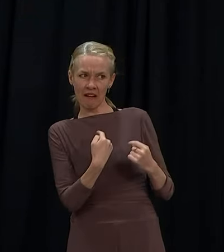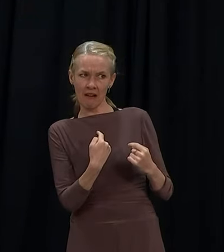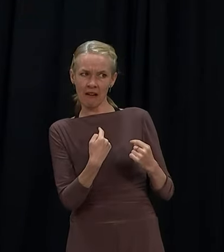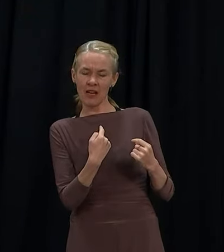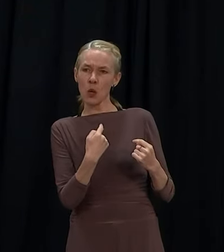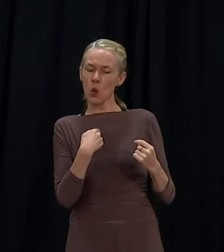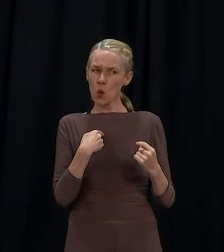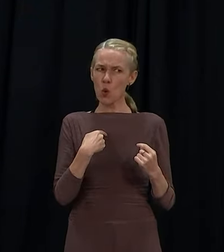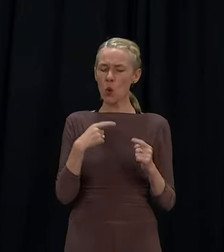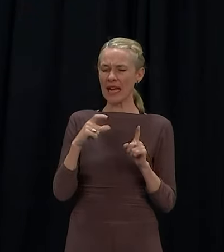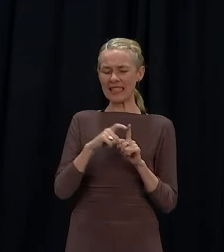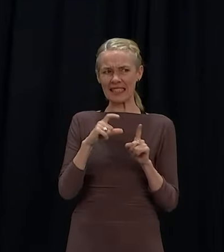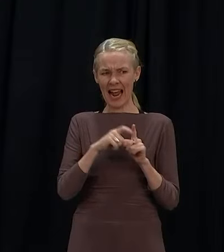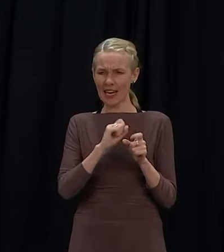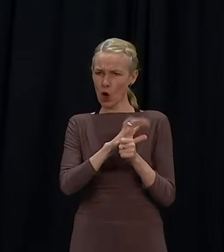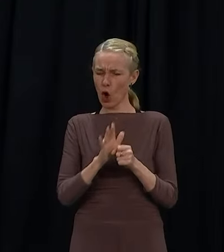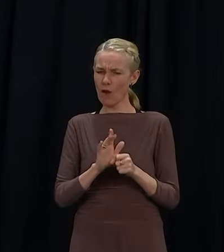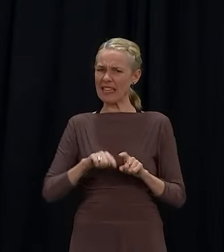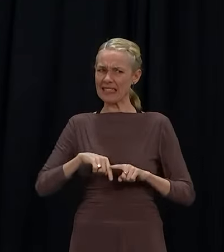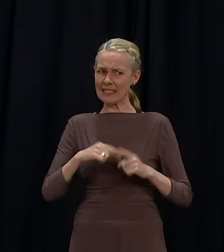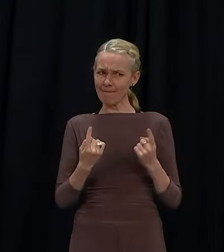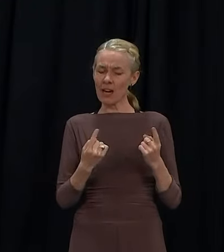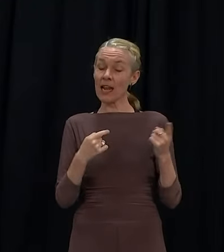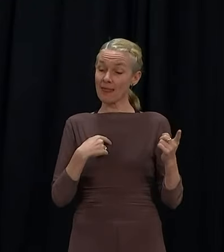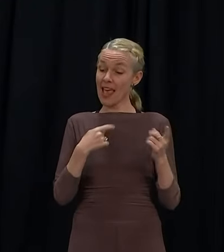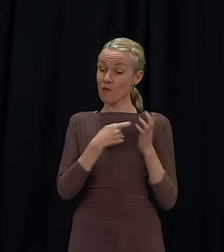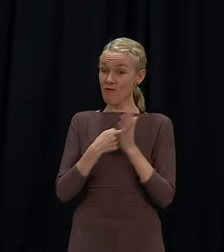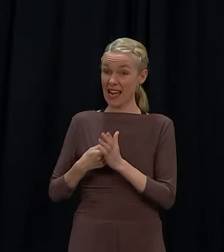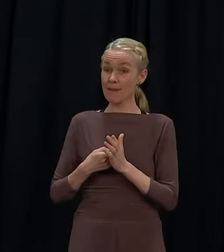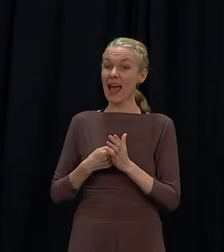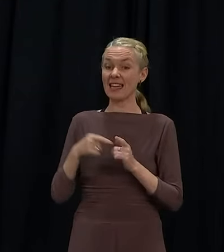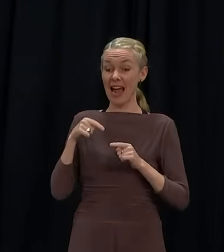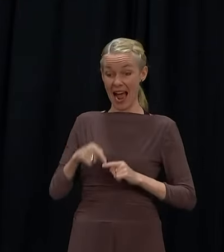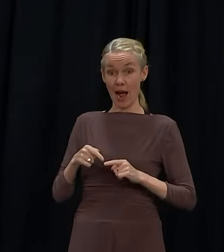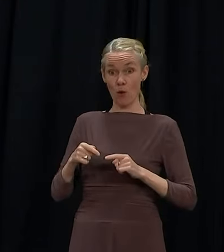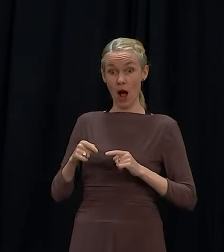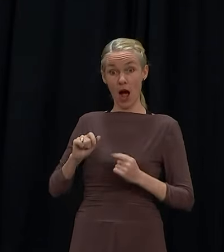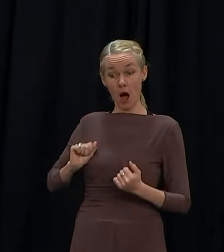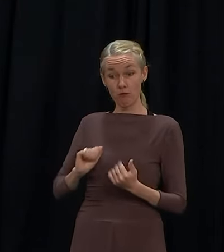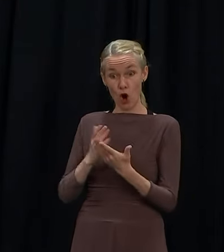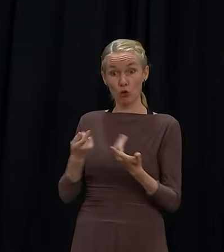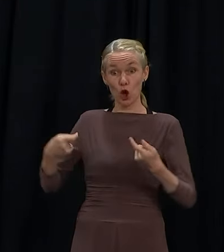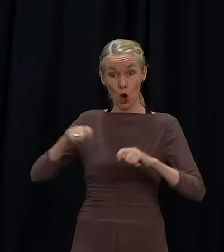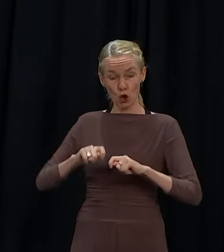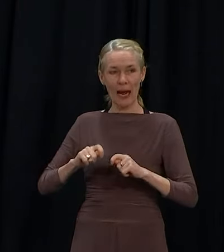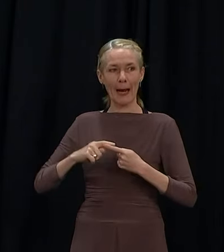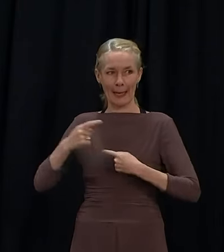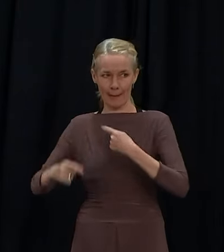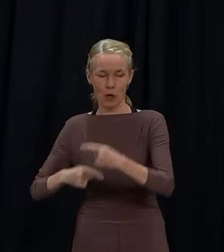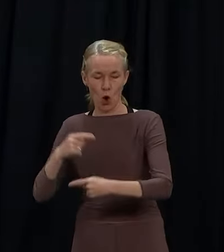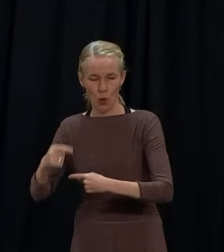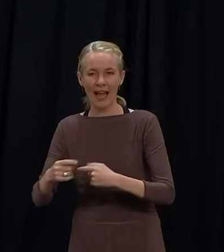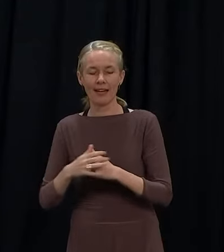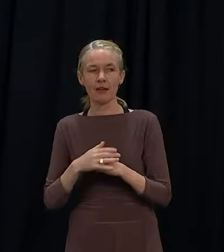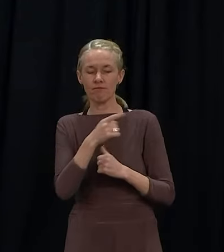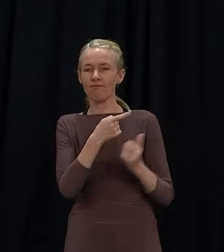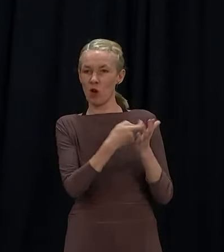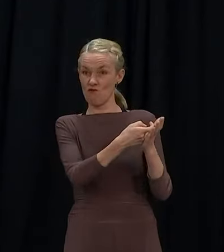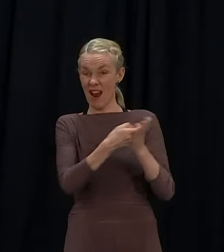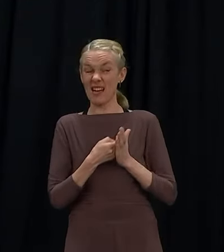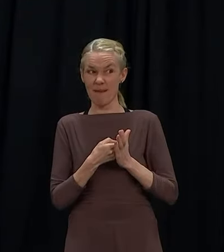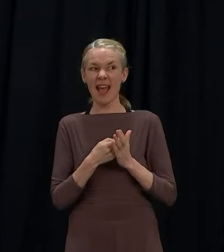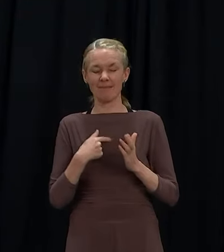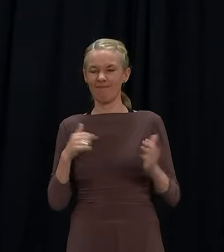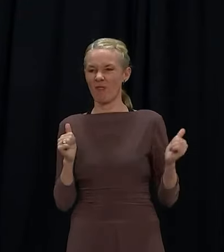elimination strategy for now. In their view, it's not only possible, it remains the best strategy, and I totally